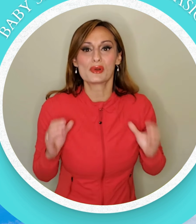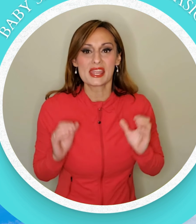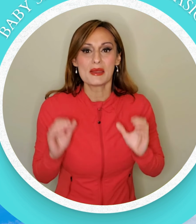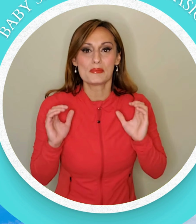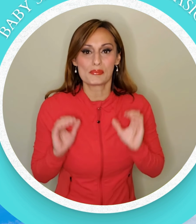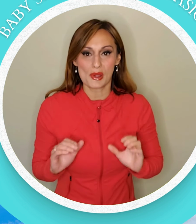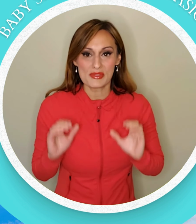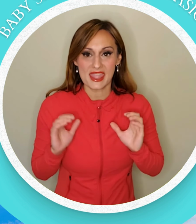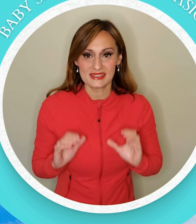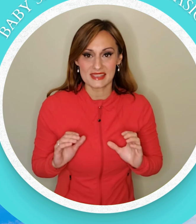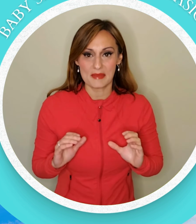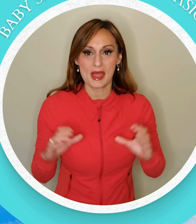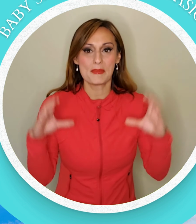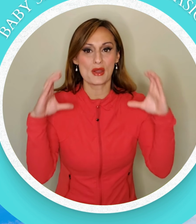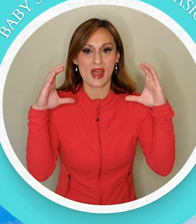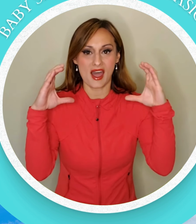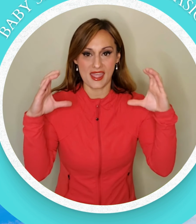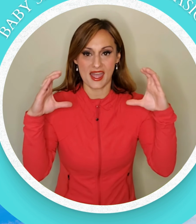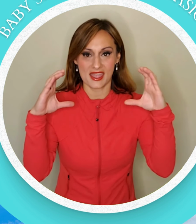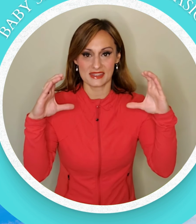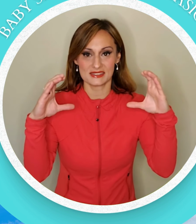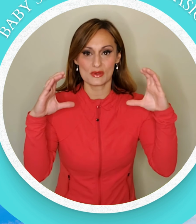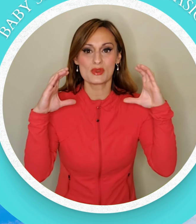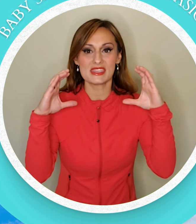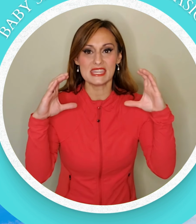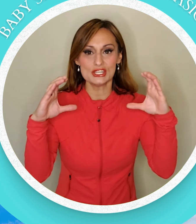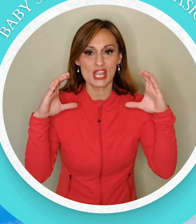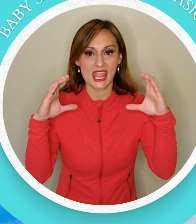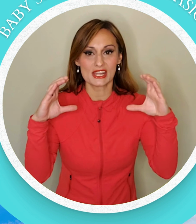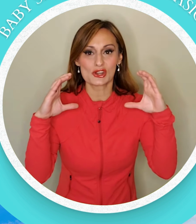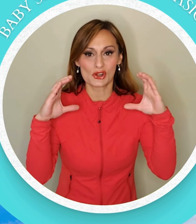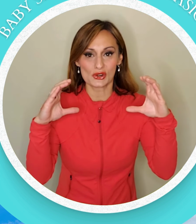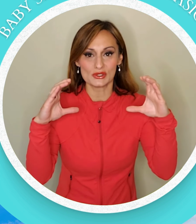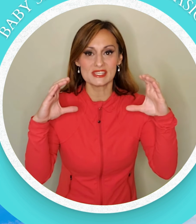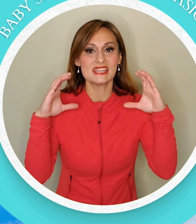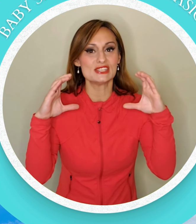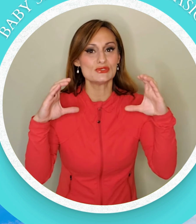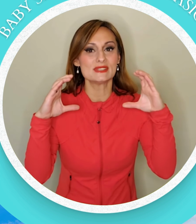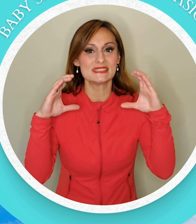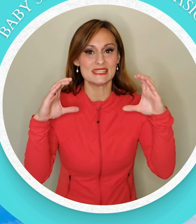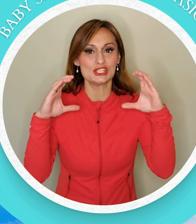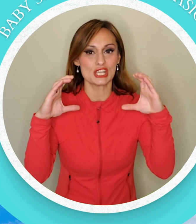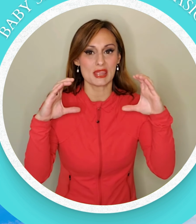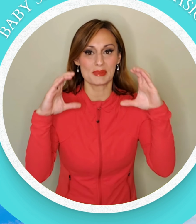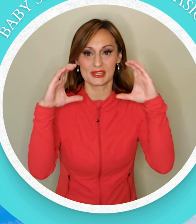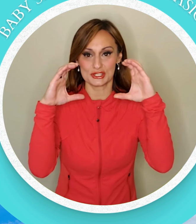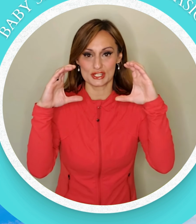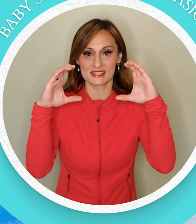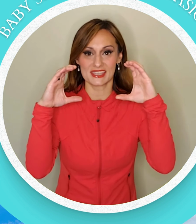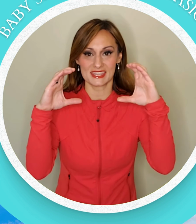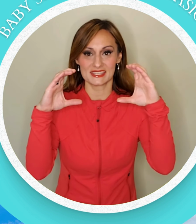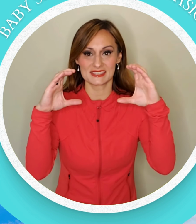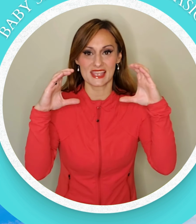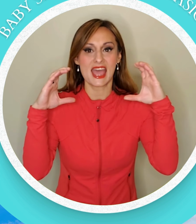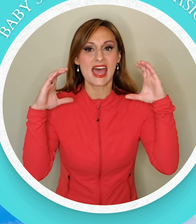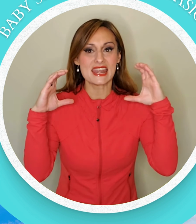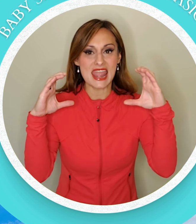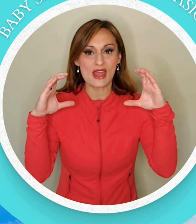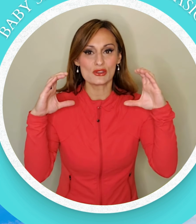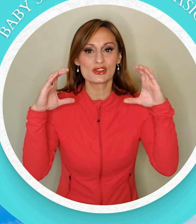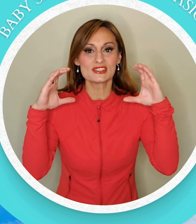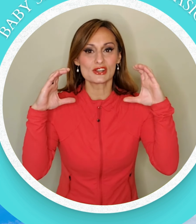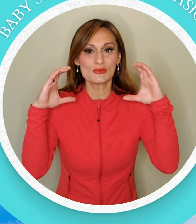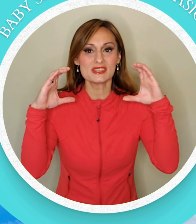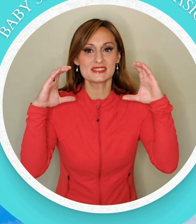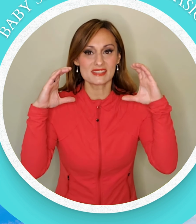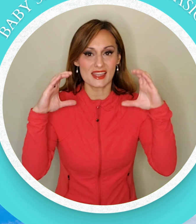clouds, bring both hands up about eye height with each hand curled into a C shape, just like this.